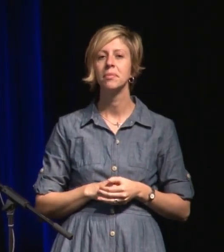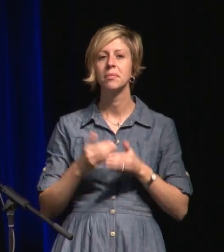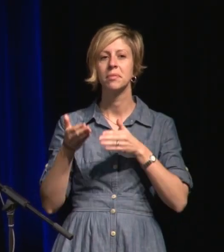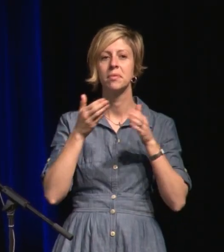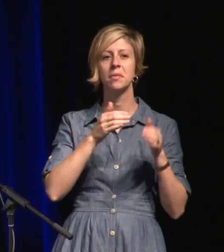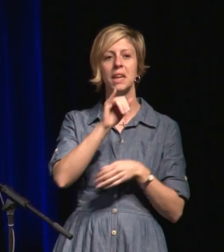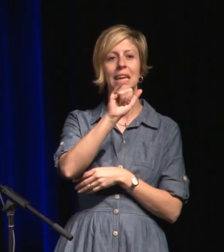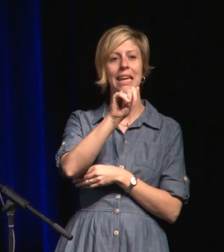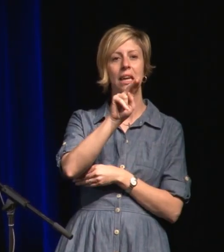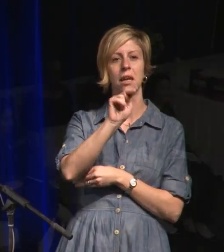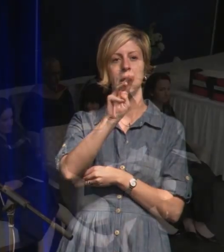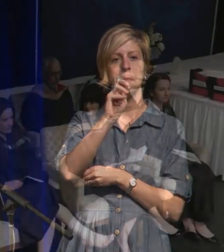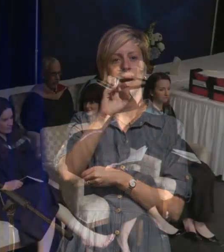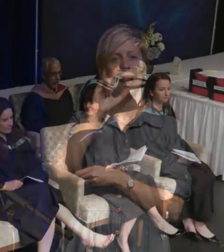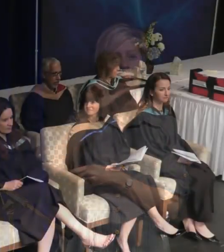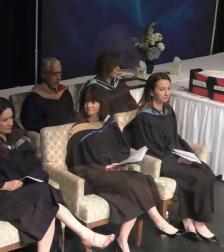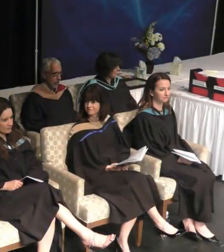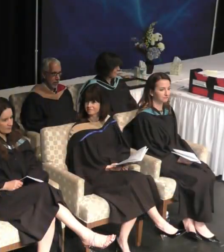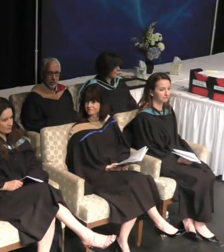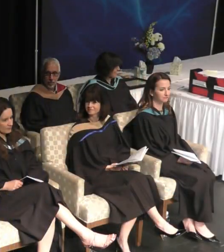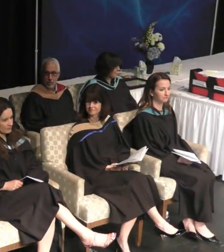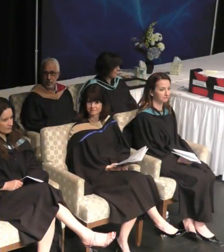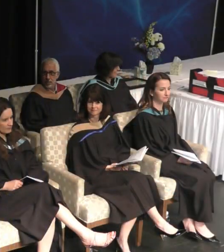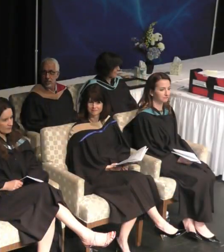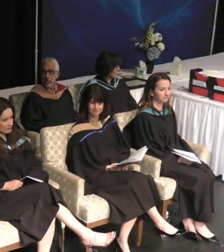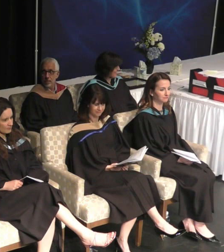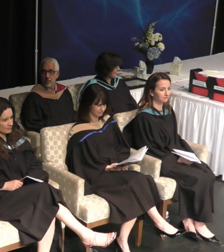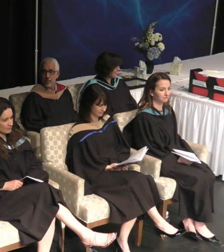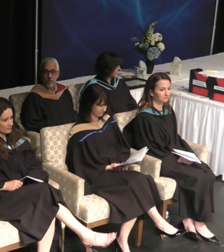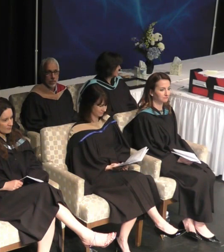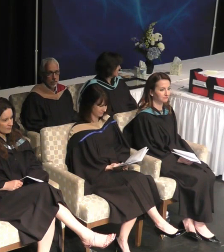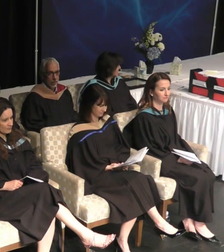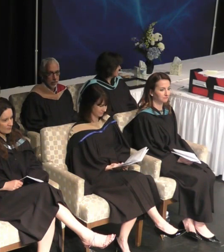Ian McLeod, Dean, School of Applied Arts and New Media.